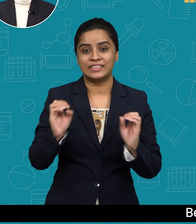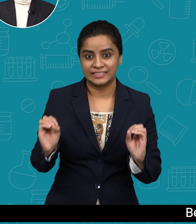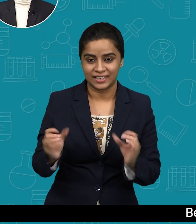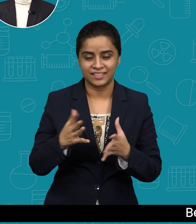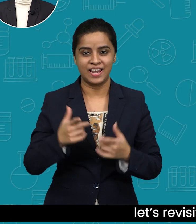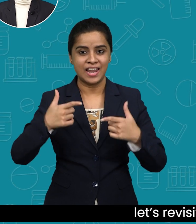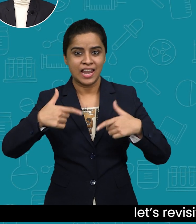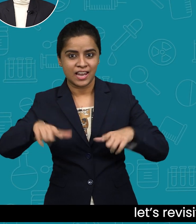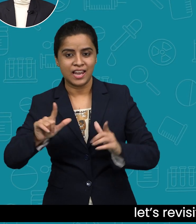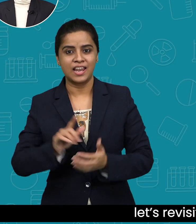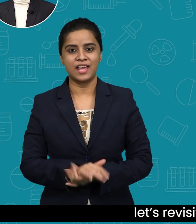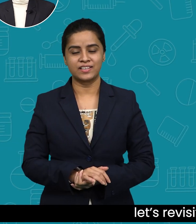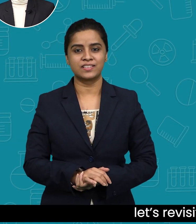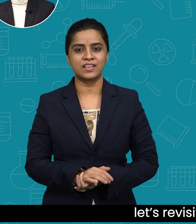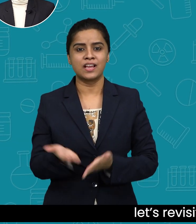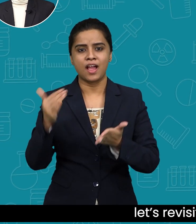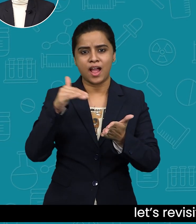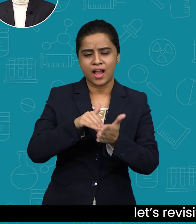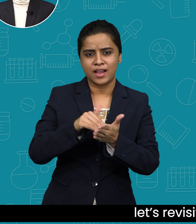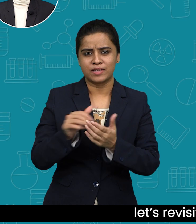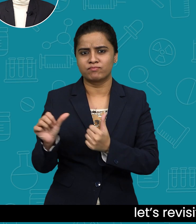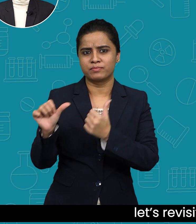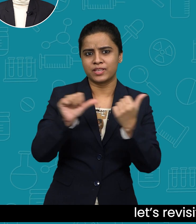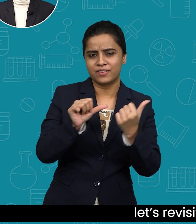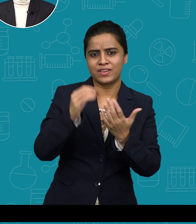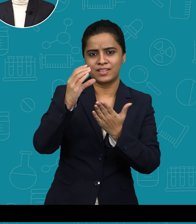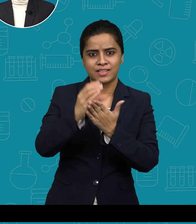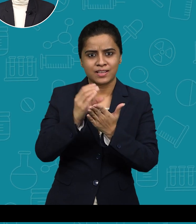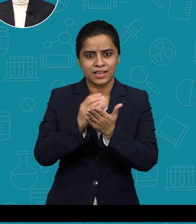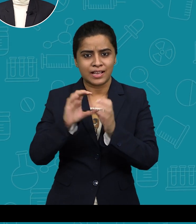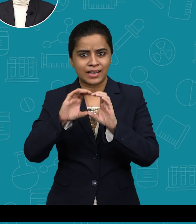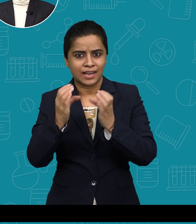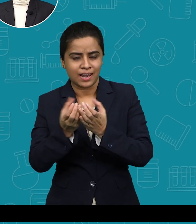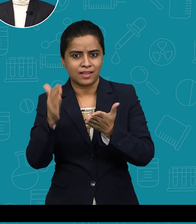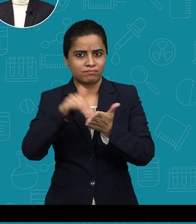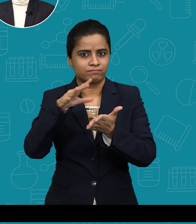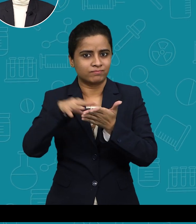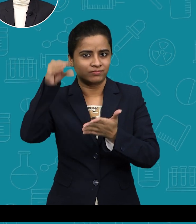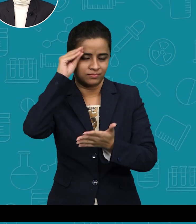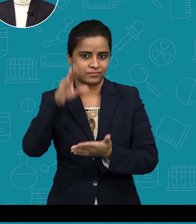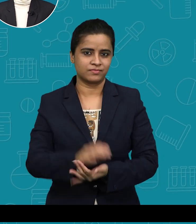Before starting, let's revisit the previous session once again.